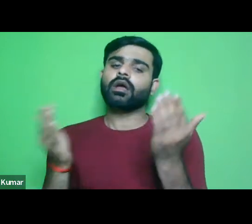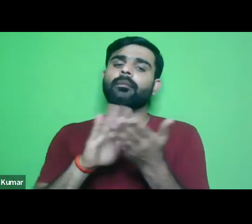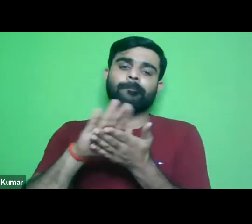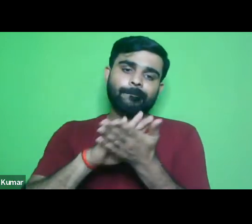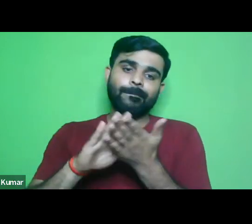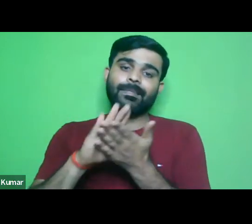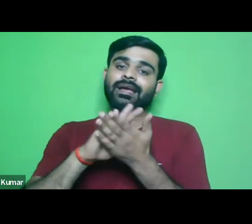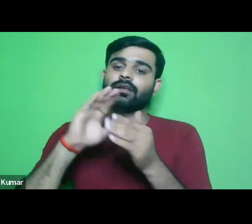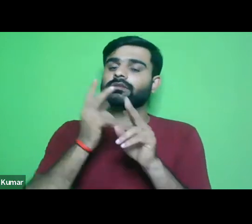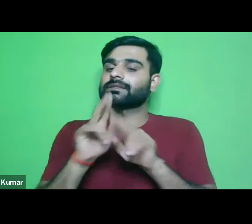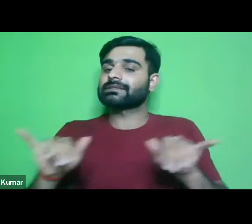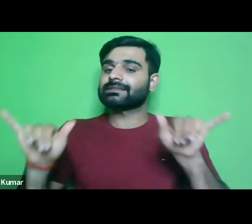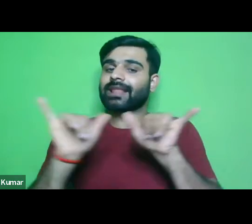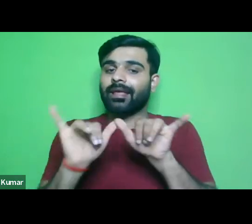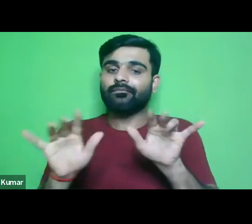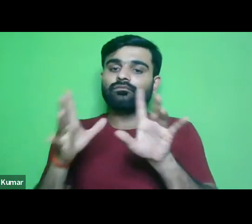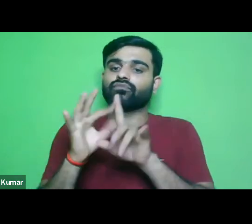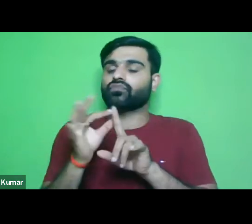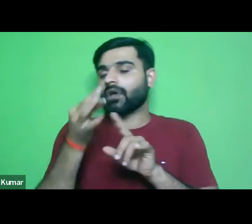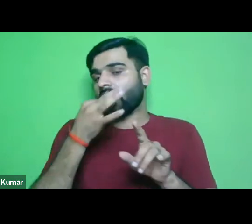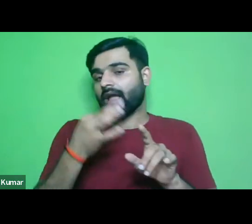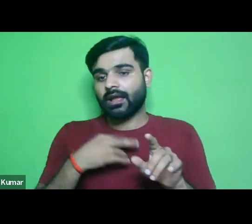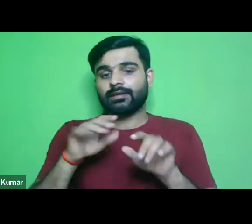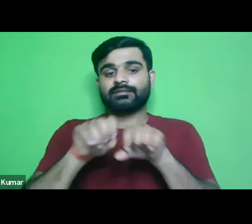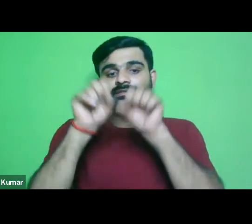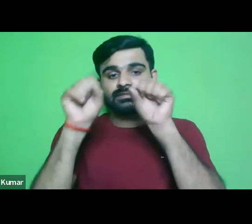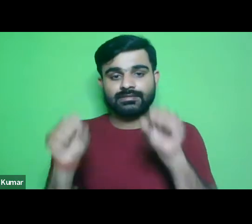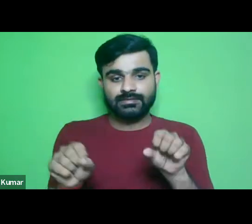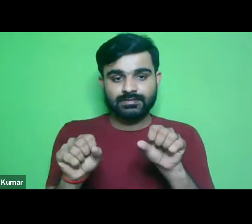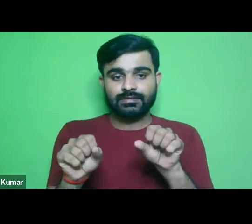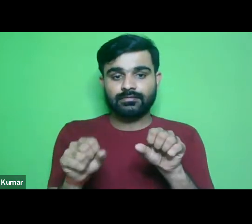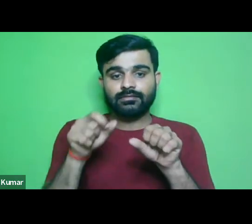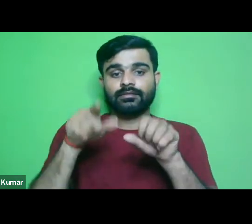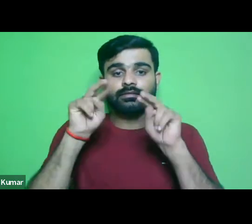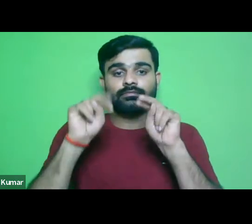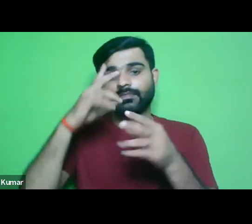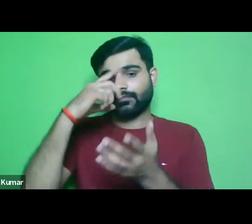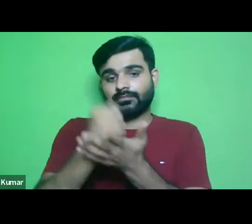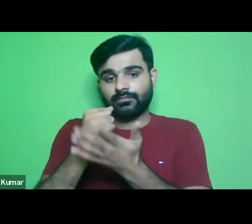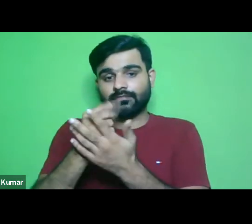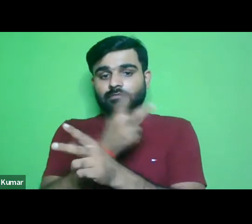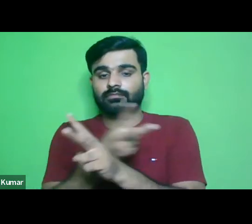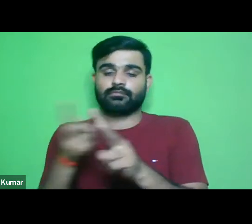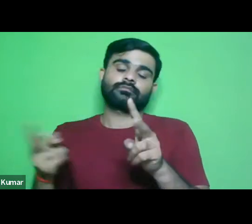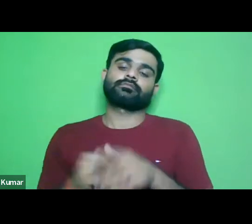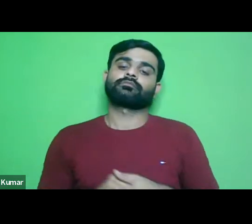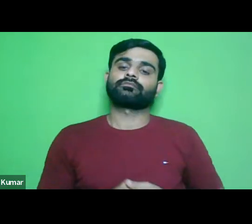of questions that individuals can ask about the systems that are making decisions around them.